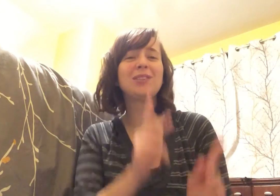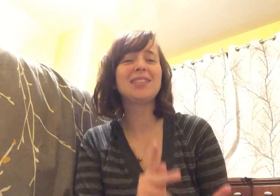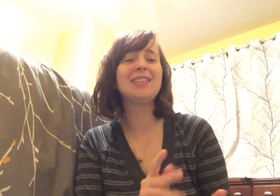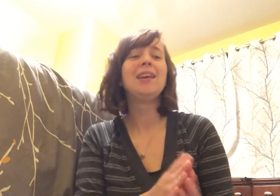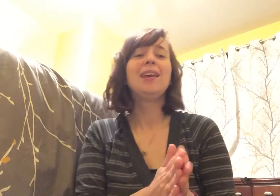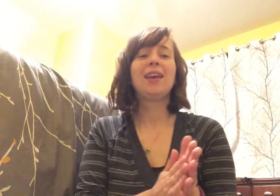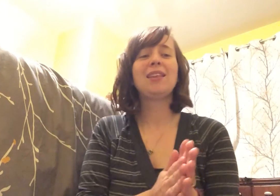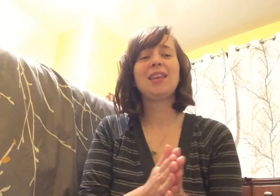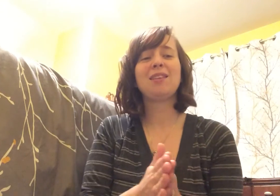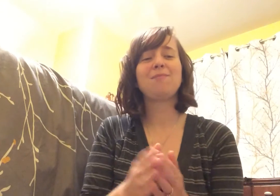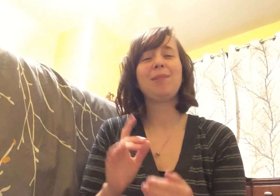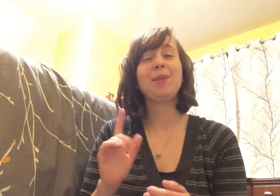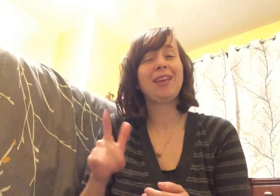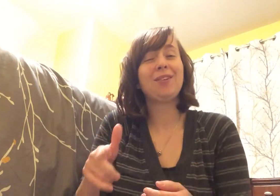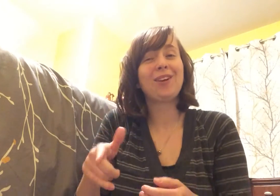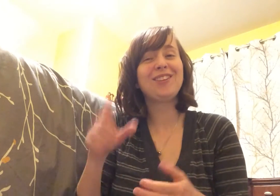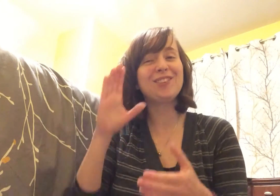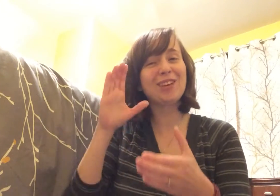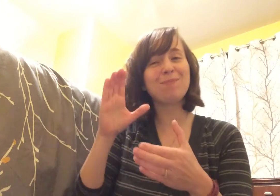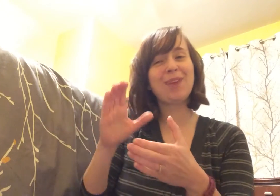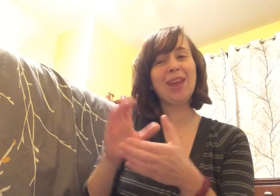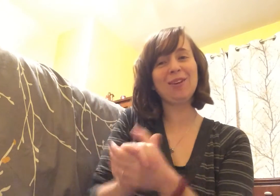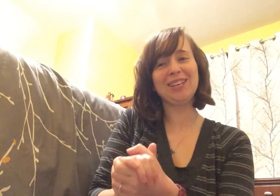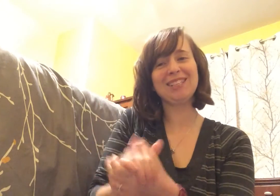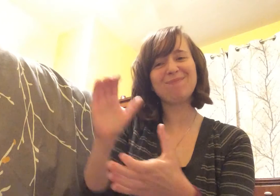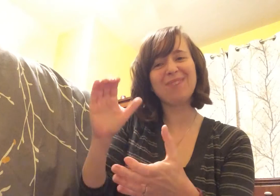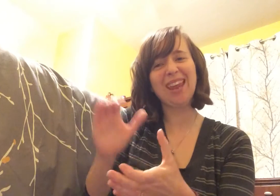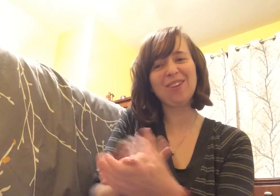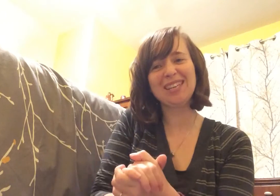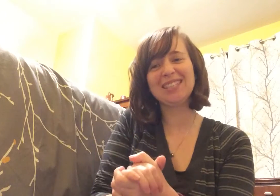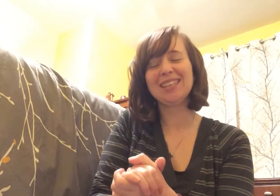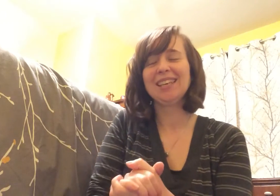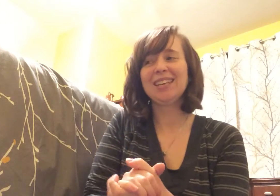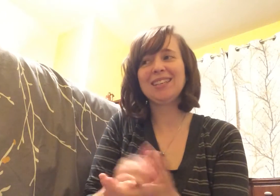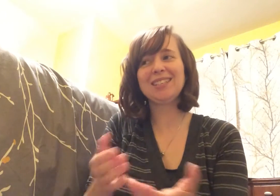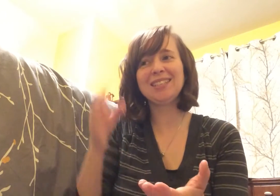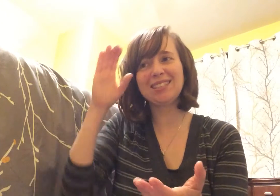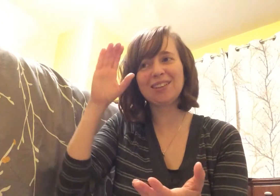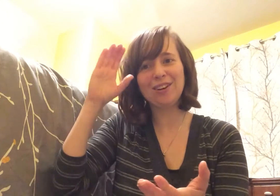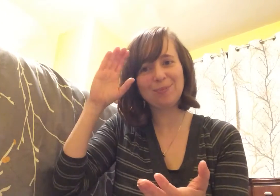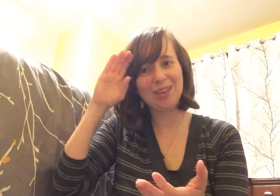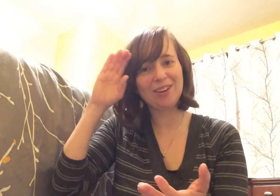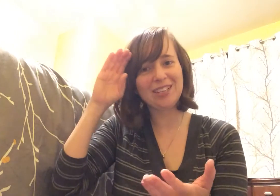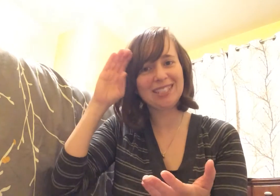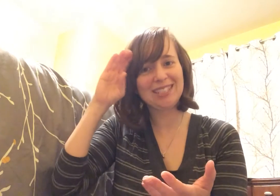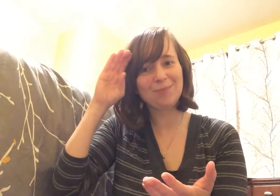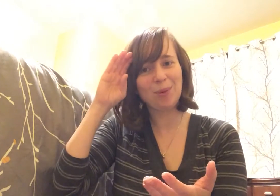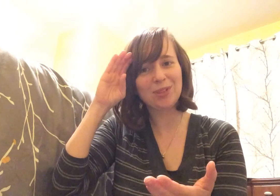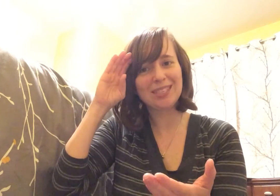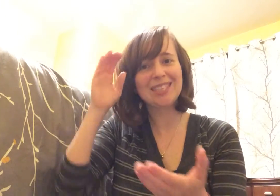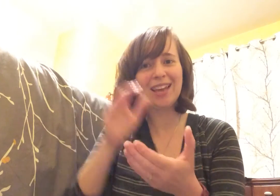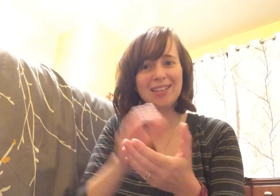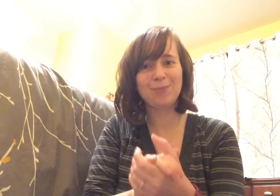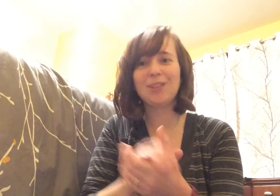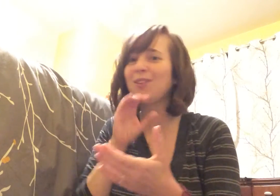person. And then maybe later on you get married. Married. It doesn't start up here because this is, remember, this is husband and